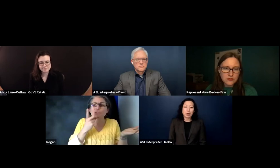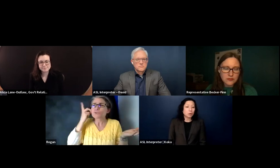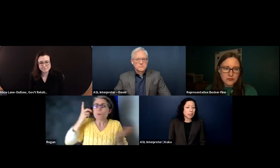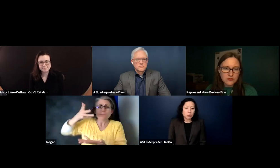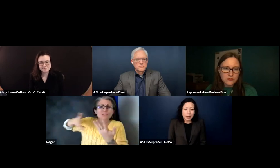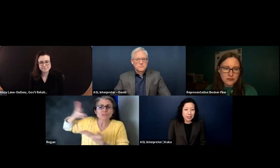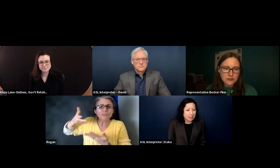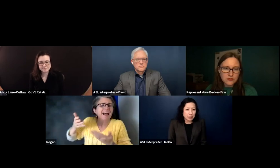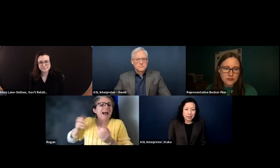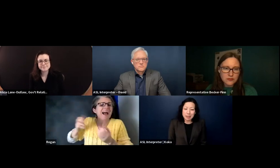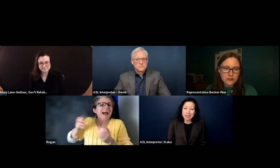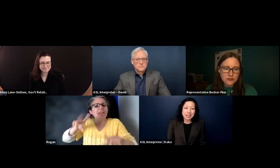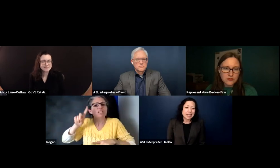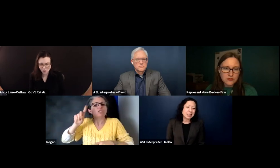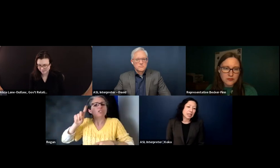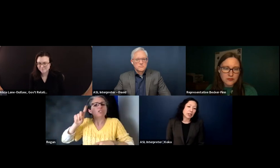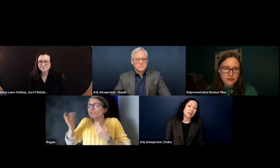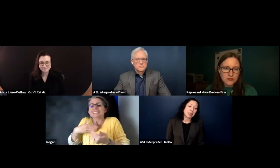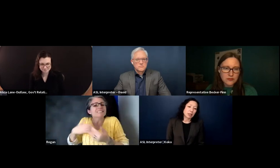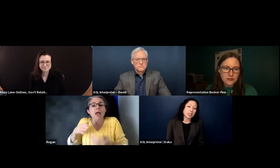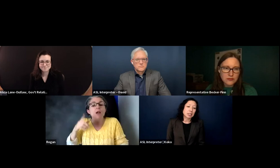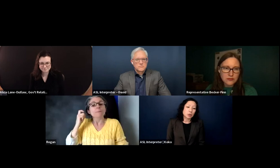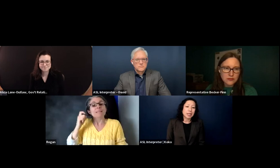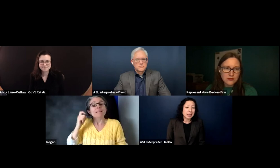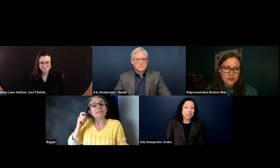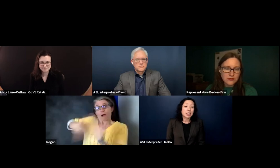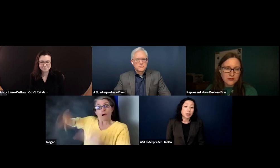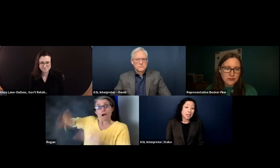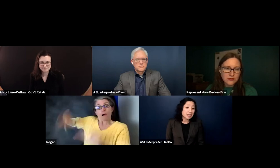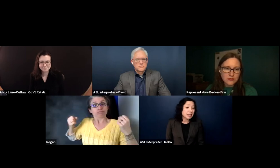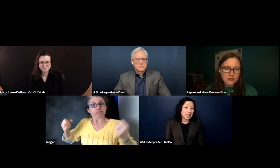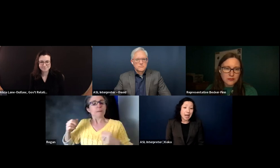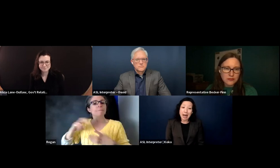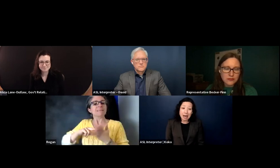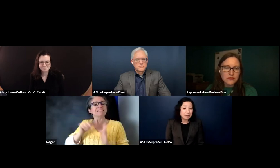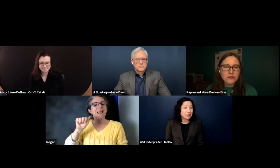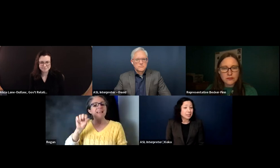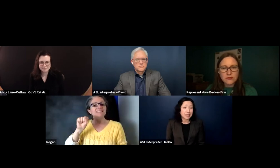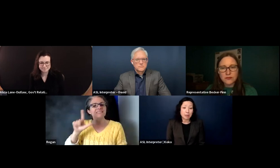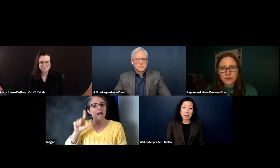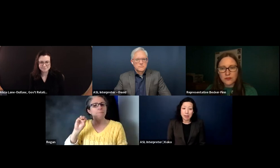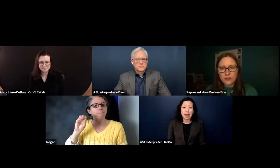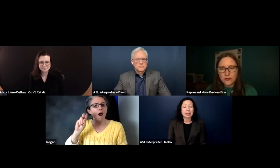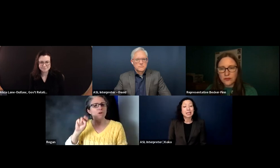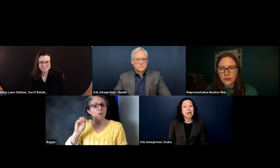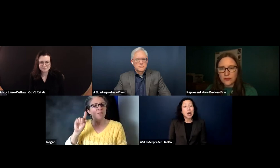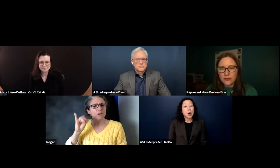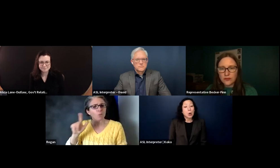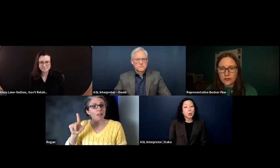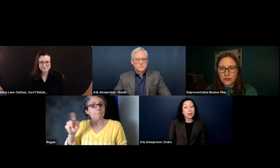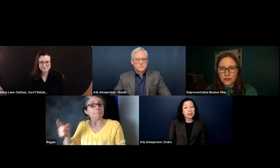might be really great at something, but it doesn't necessarily mean that they're skilled with English. So it doesn't have the same